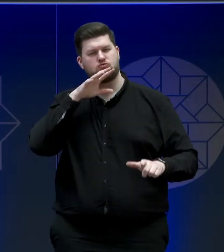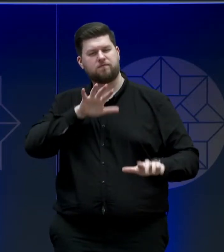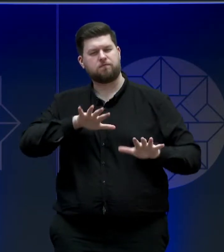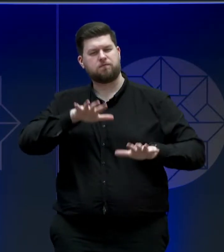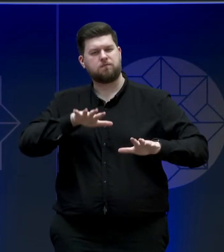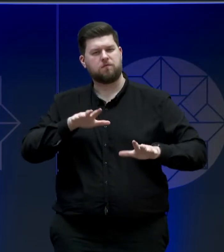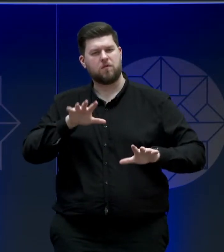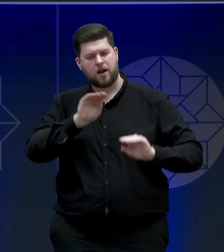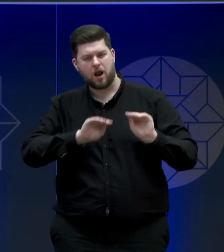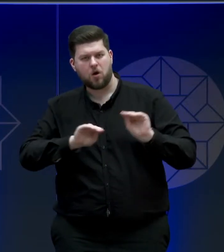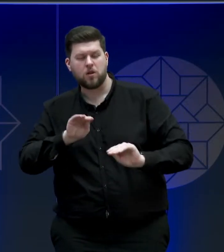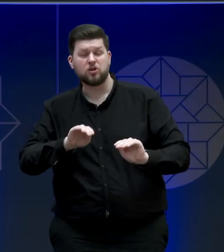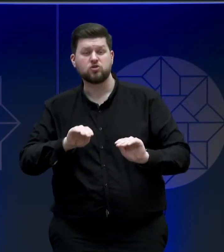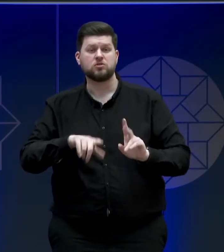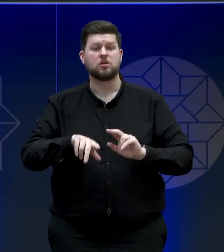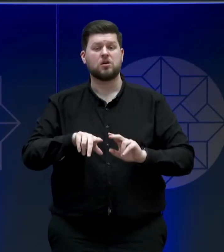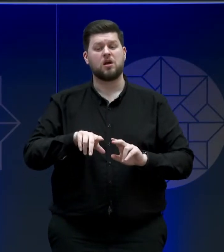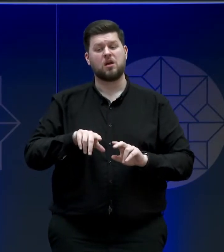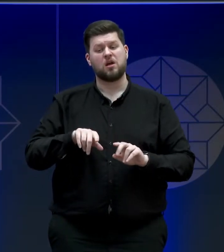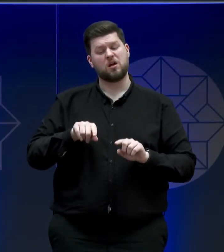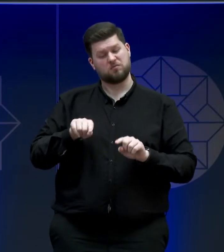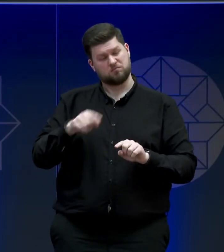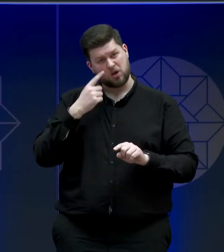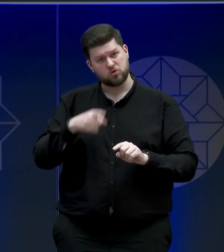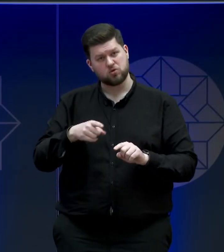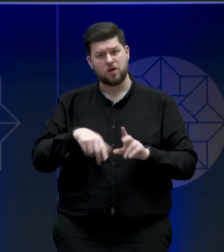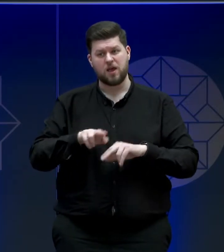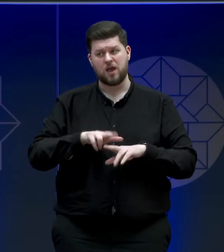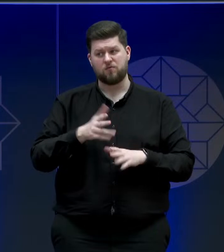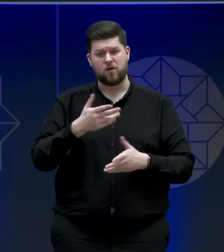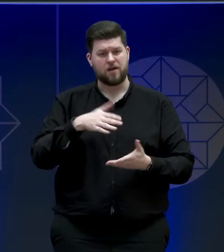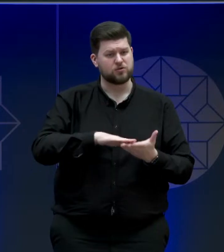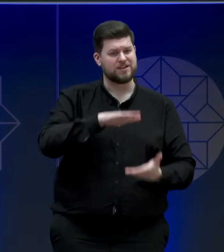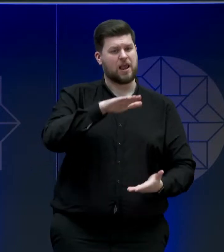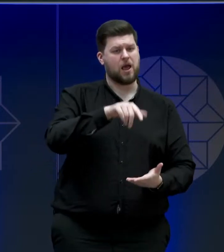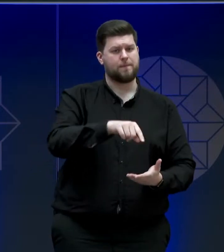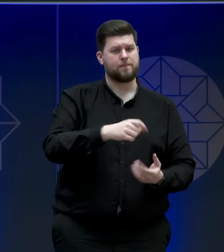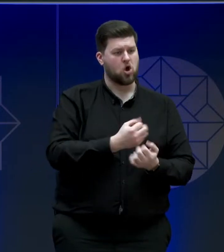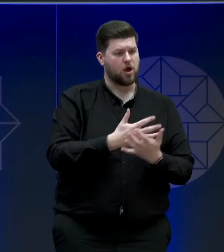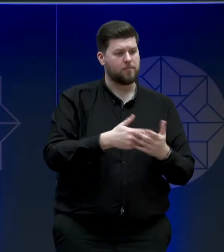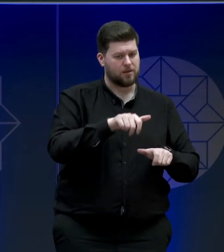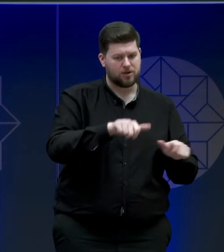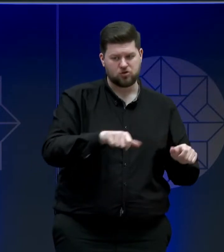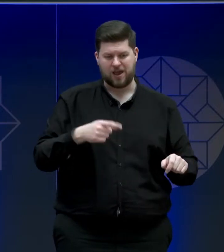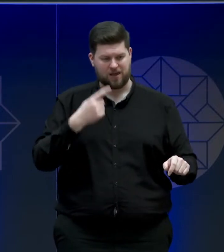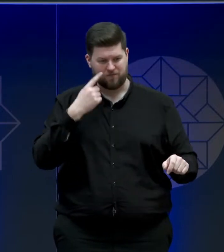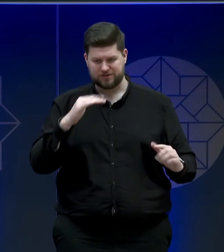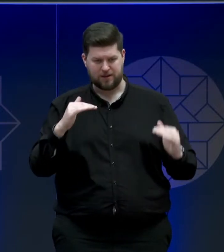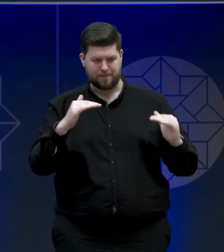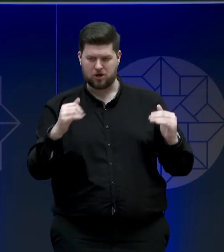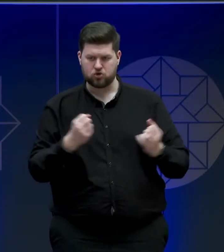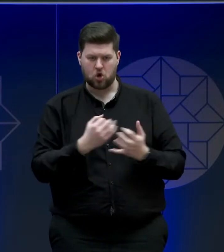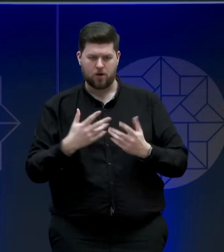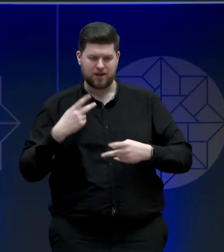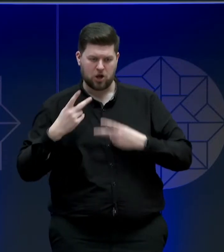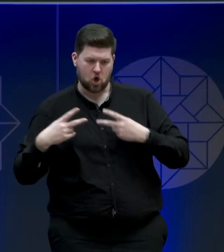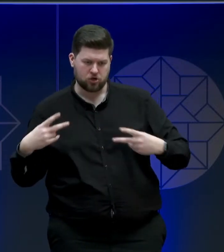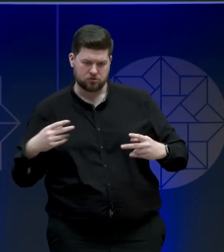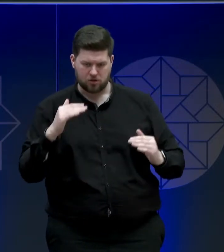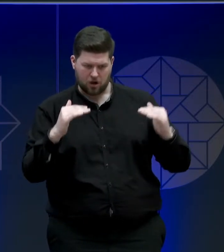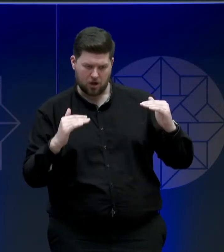we have to scale up exactly by the number of patients, the number of nurses, we will be looking at an